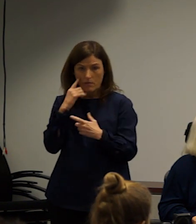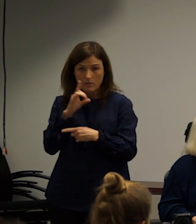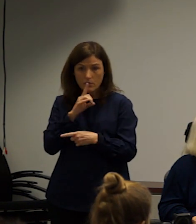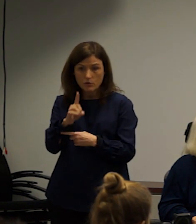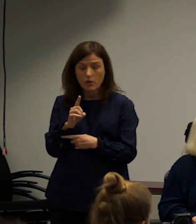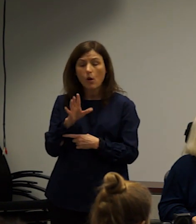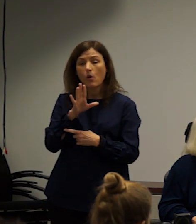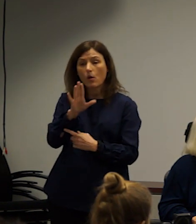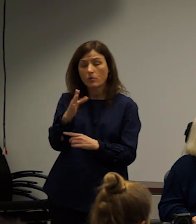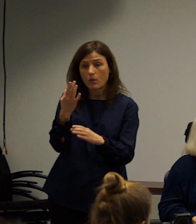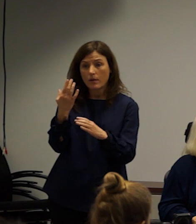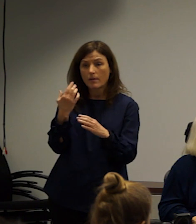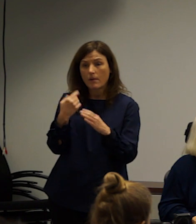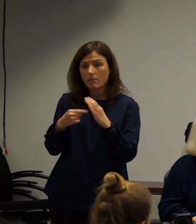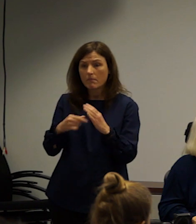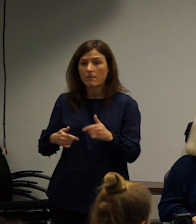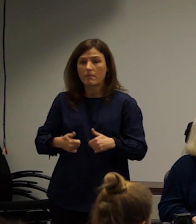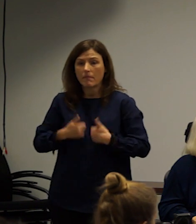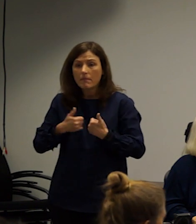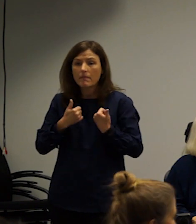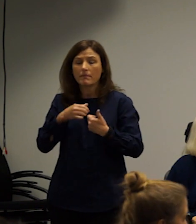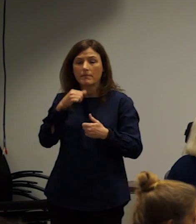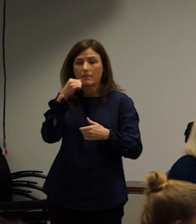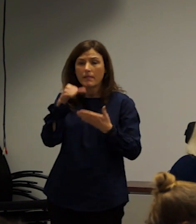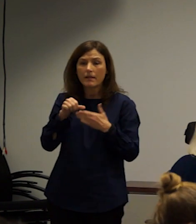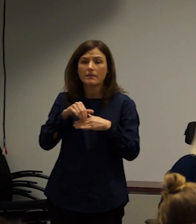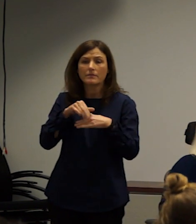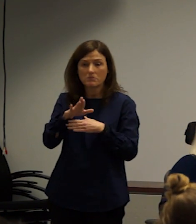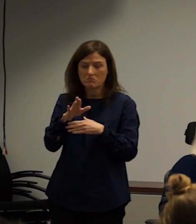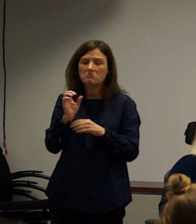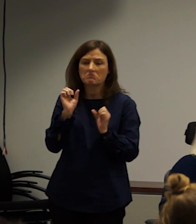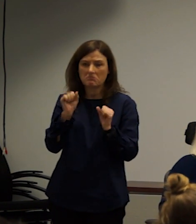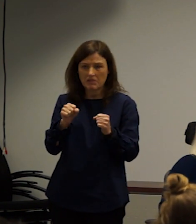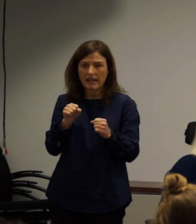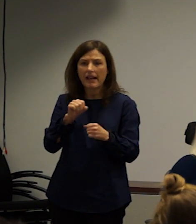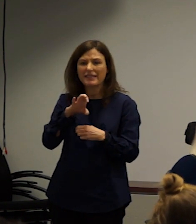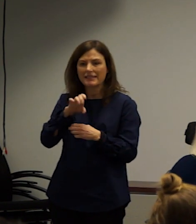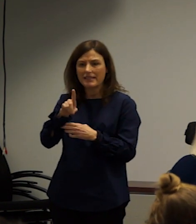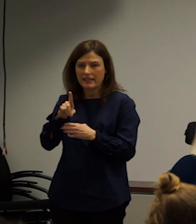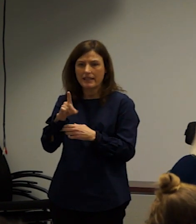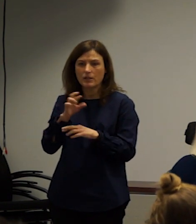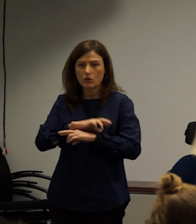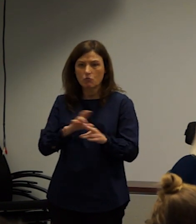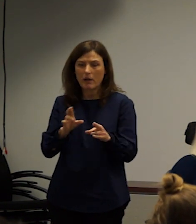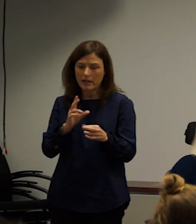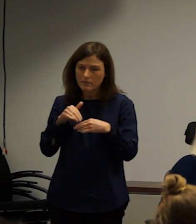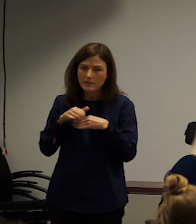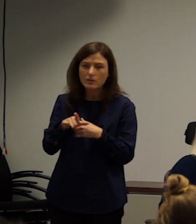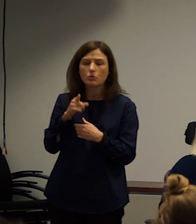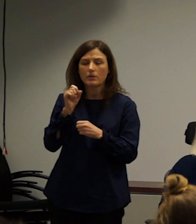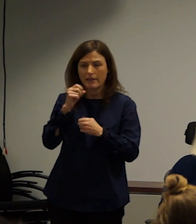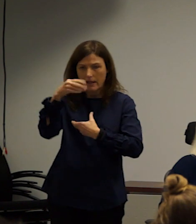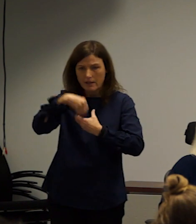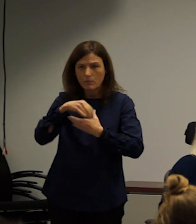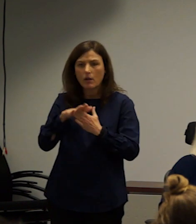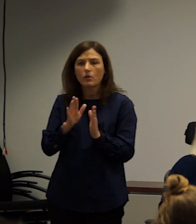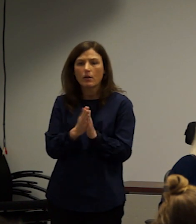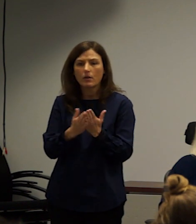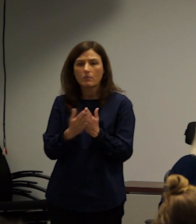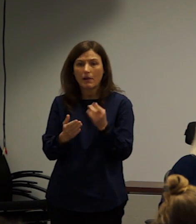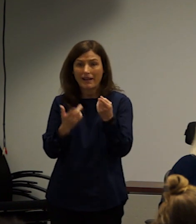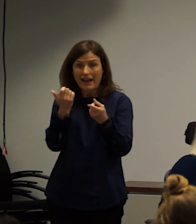your mailing address so that when the CD gets ready, we can send that to you so you can put it in your binder. Okay. Did everybody sign